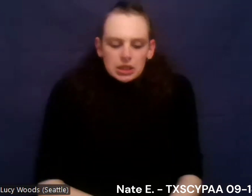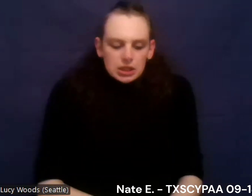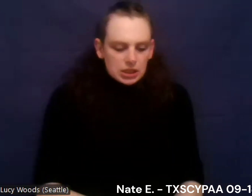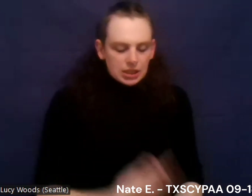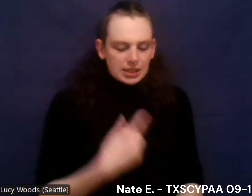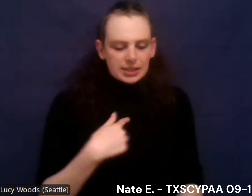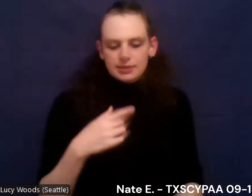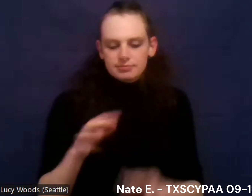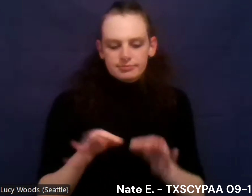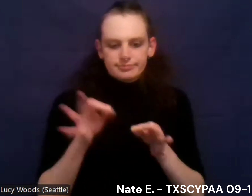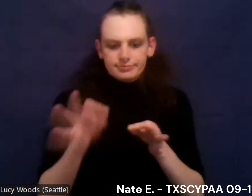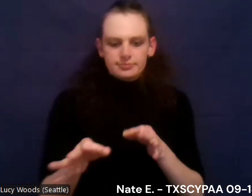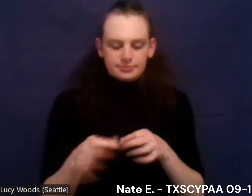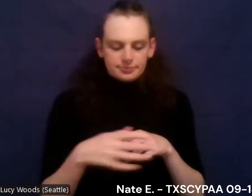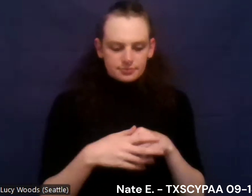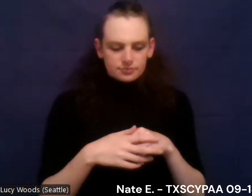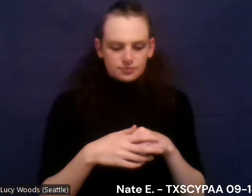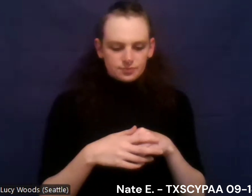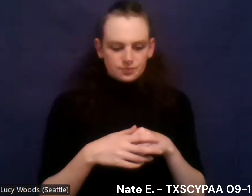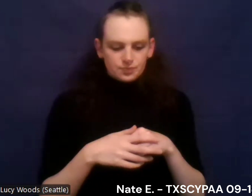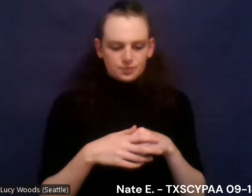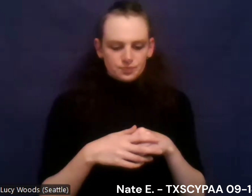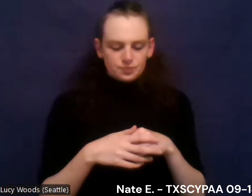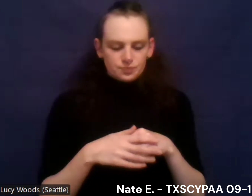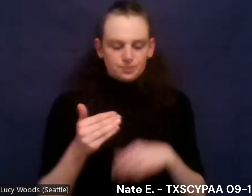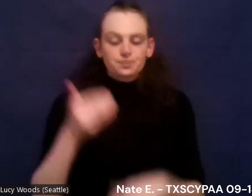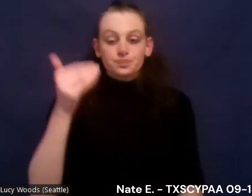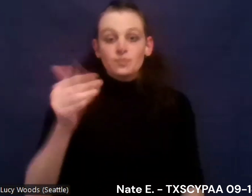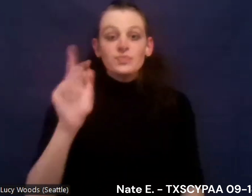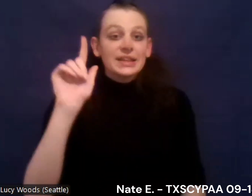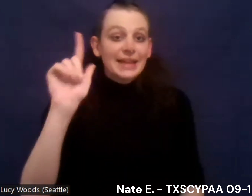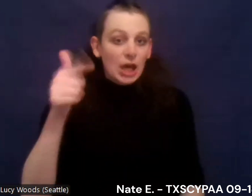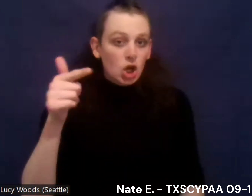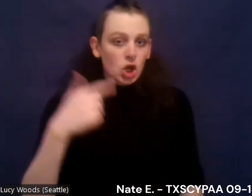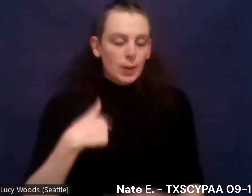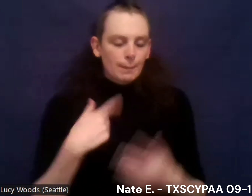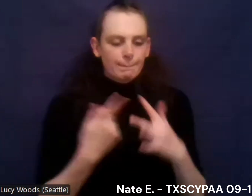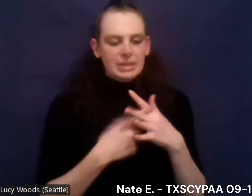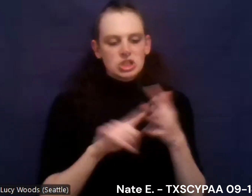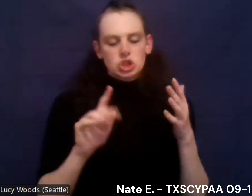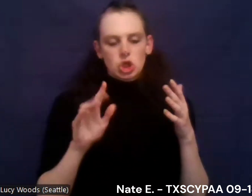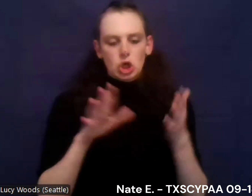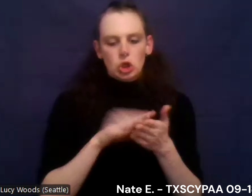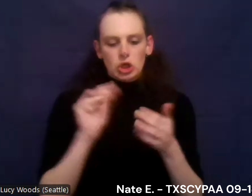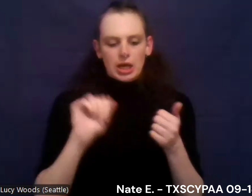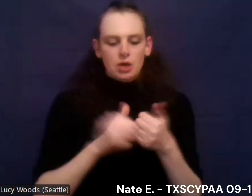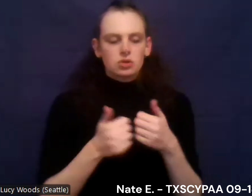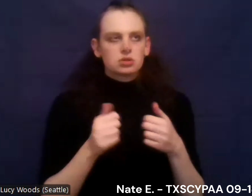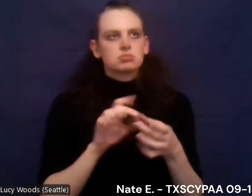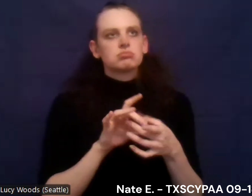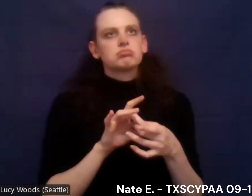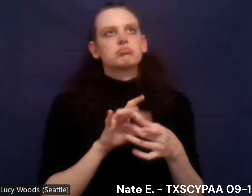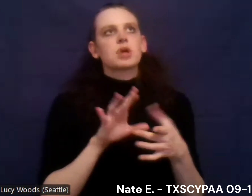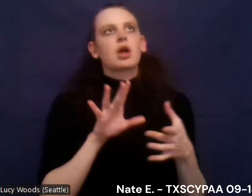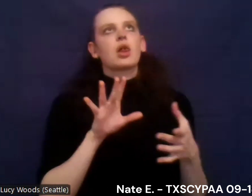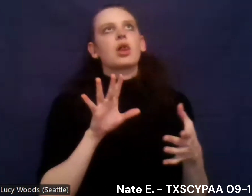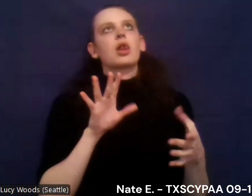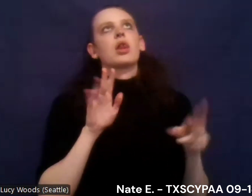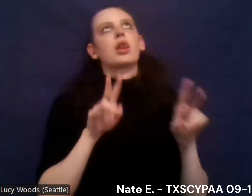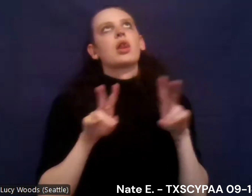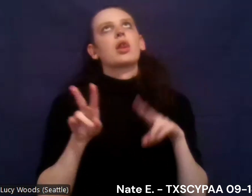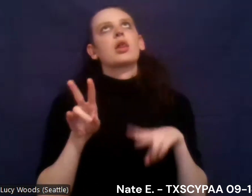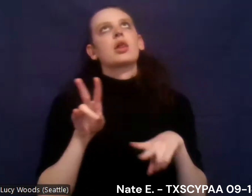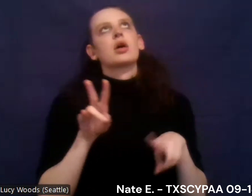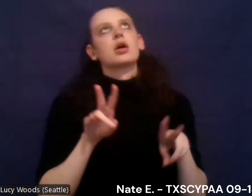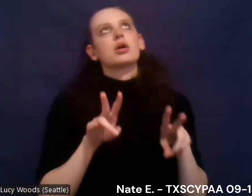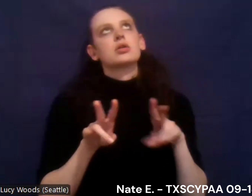ahead to where I started learning how to just zone out and disconnect when I was around 12, 13. And